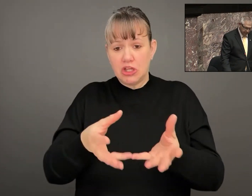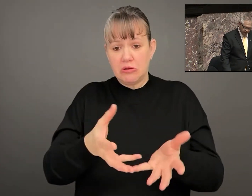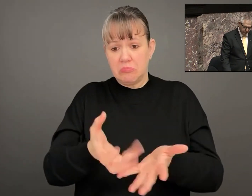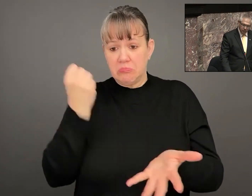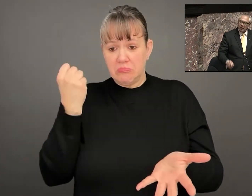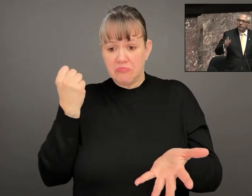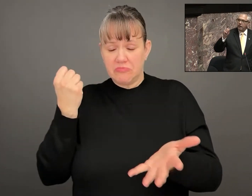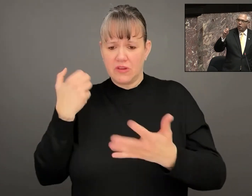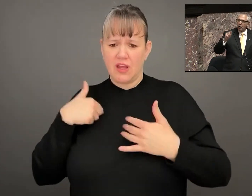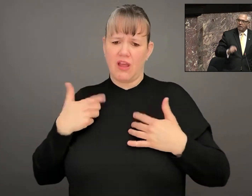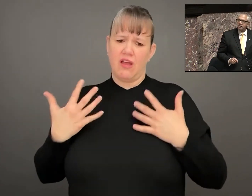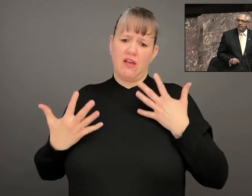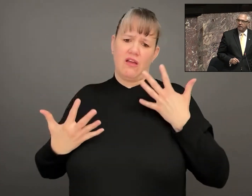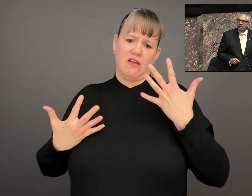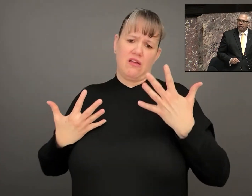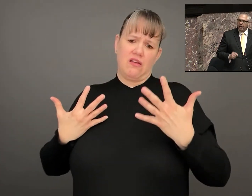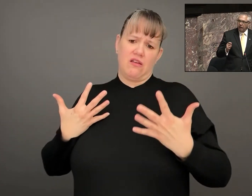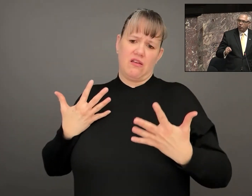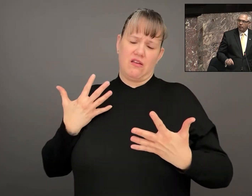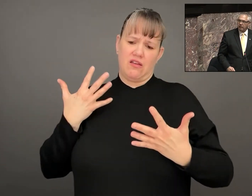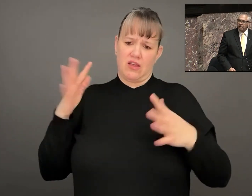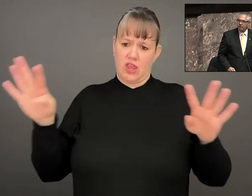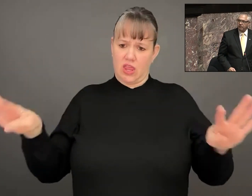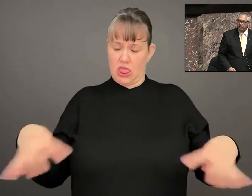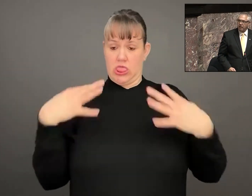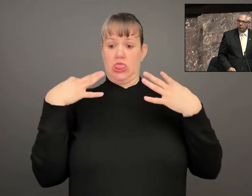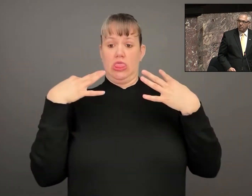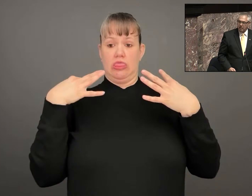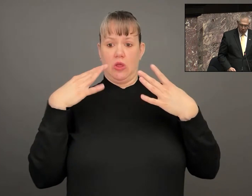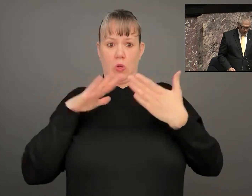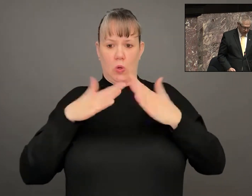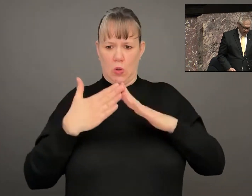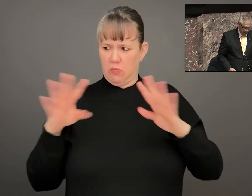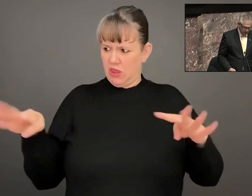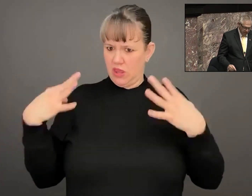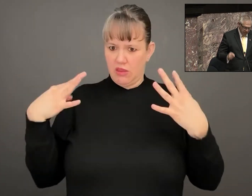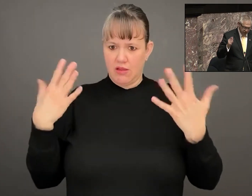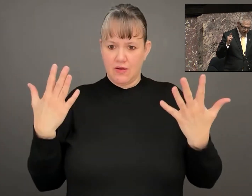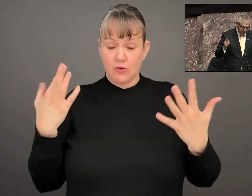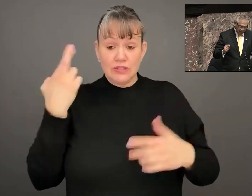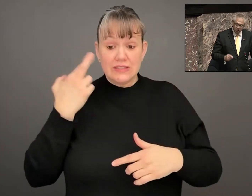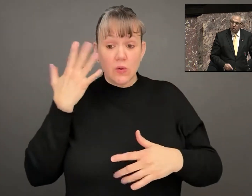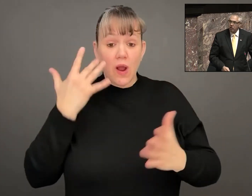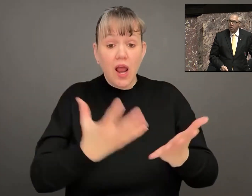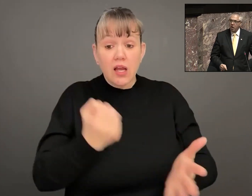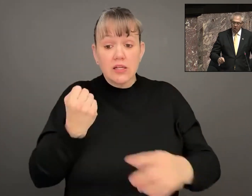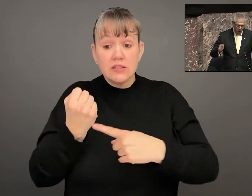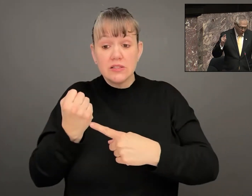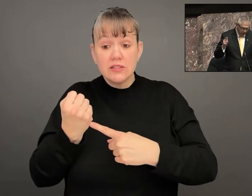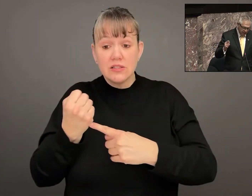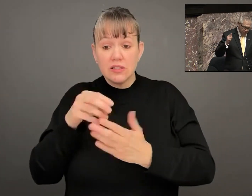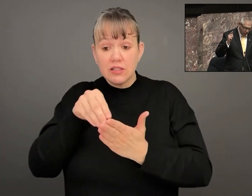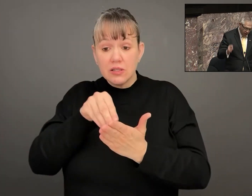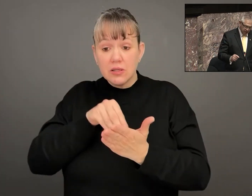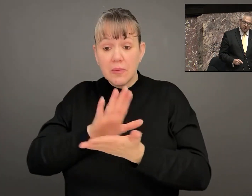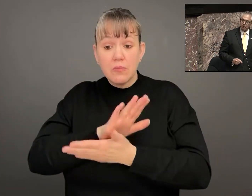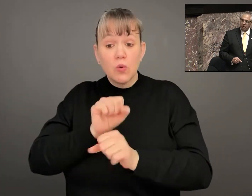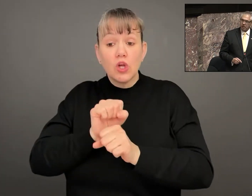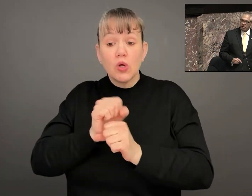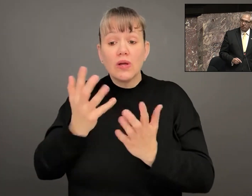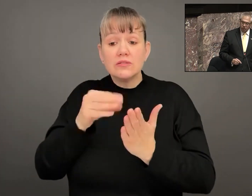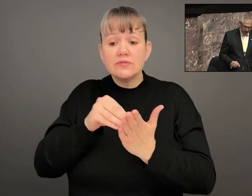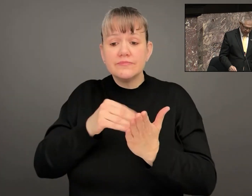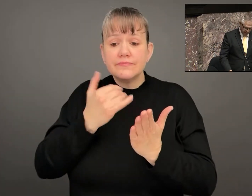family. The cause? Incorrectly filled out paperwork. Mr. Speaker, what